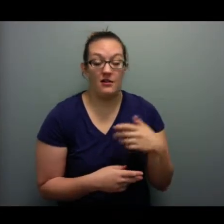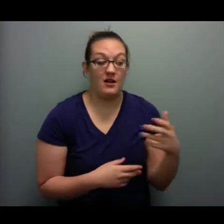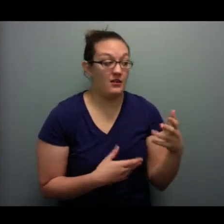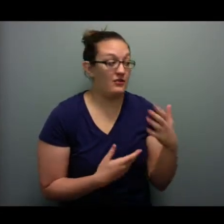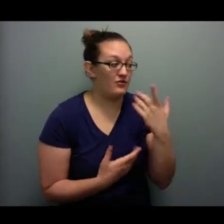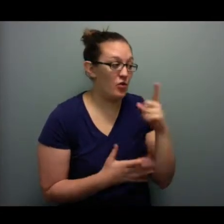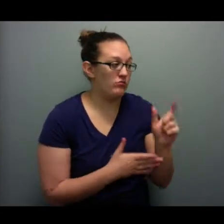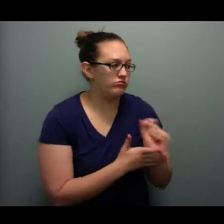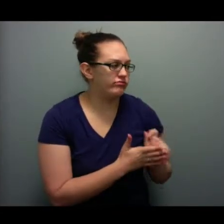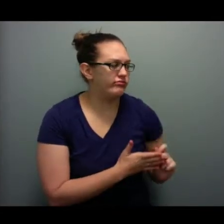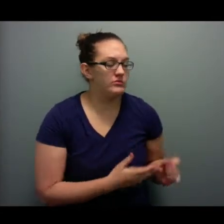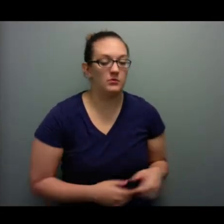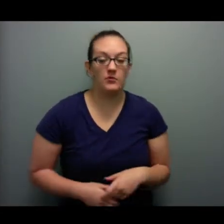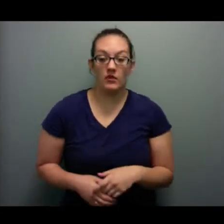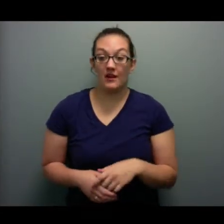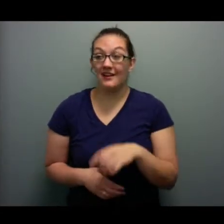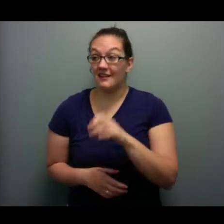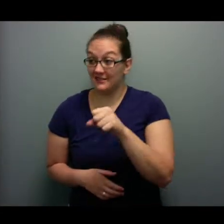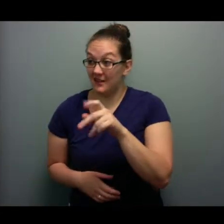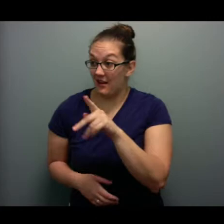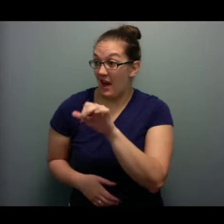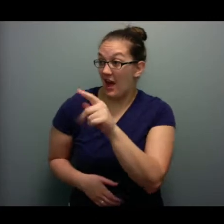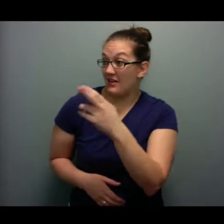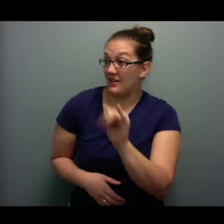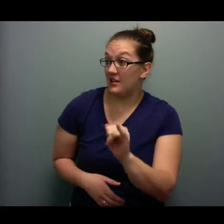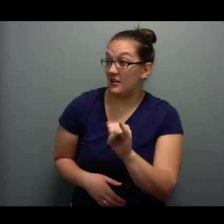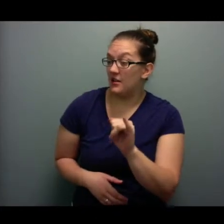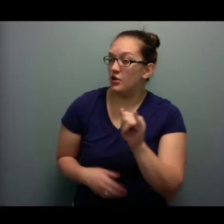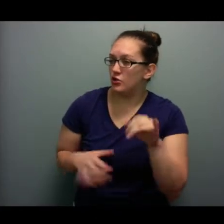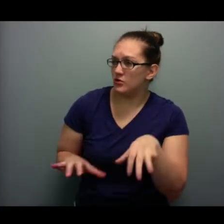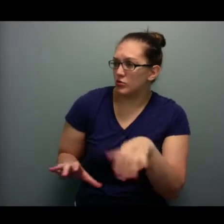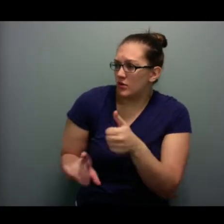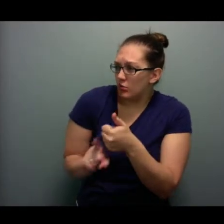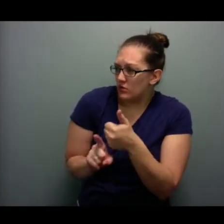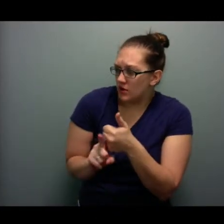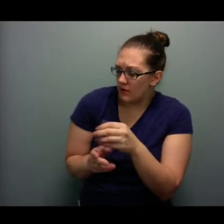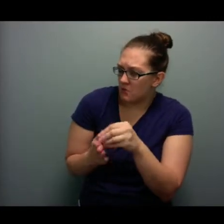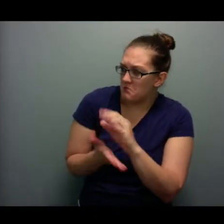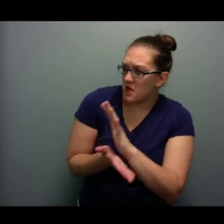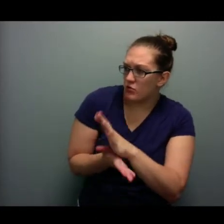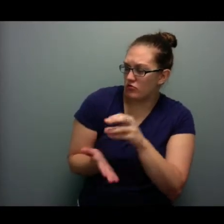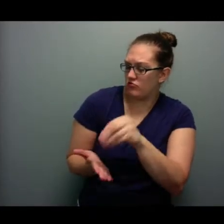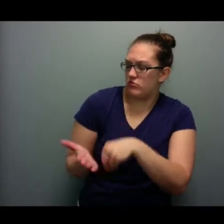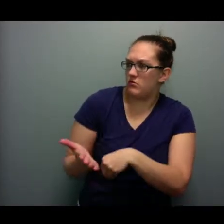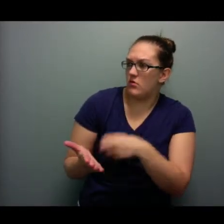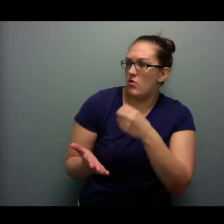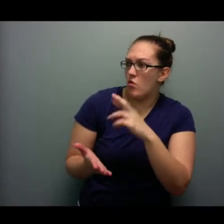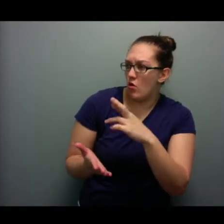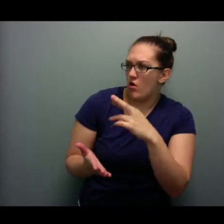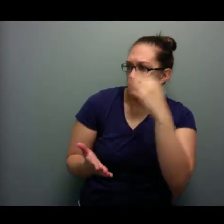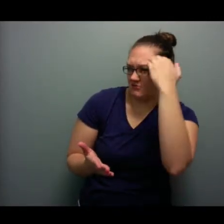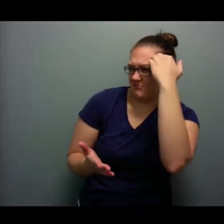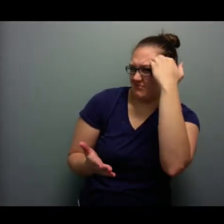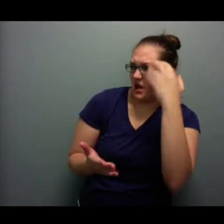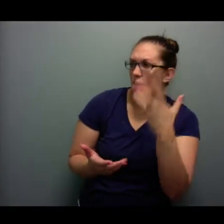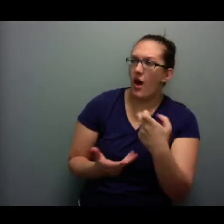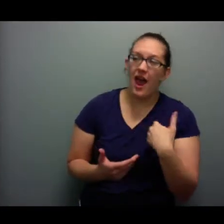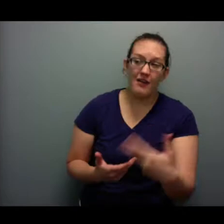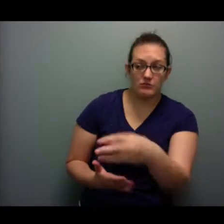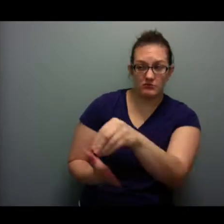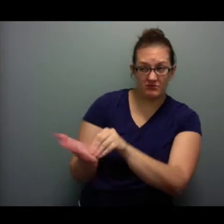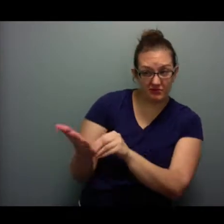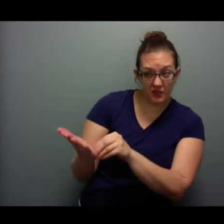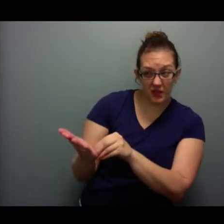Yes, Cassie? You can do it in your head or on your paper, but I want you to have something recorded. Okay? Because I'm going to have you do